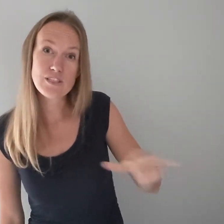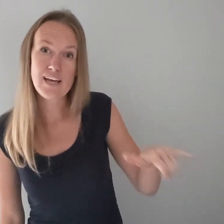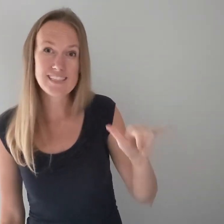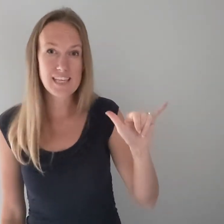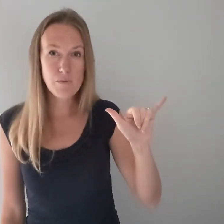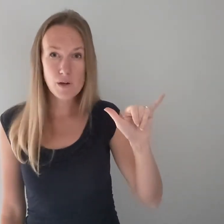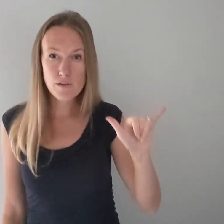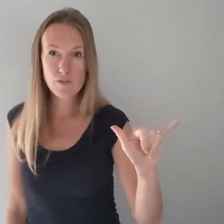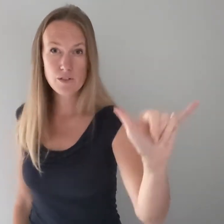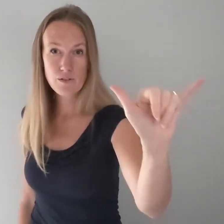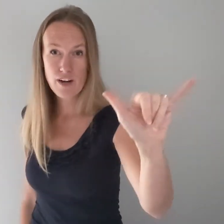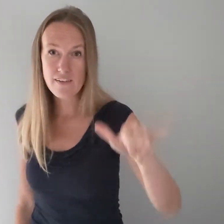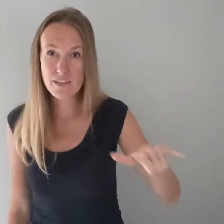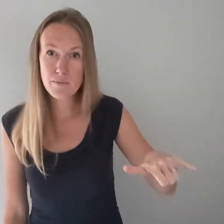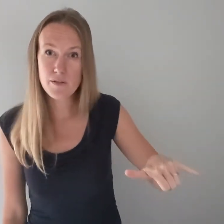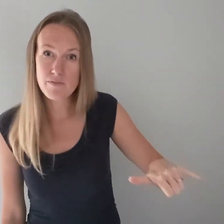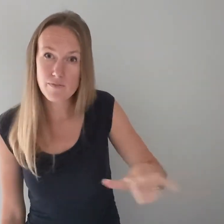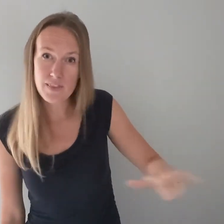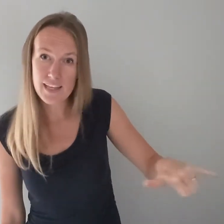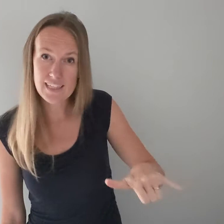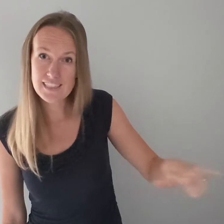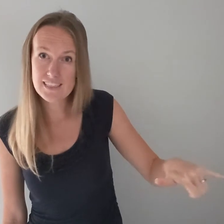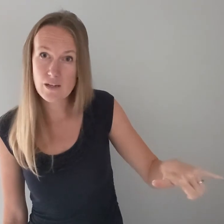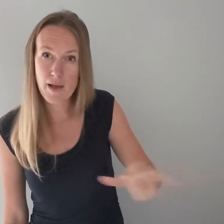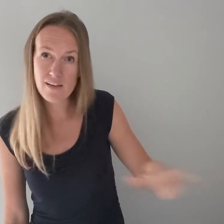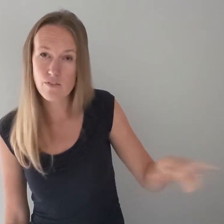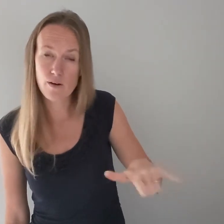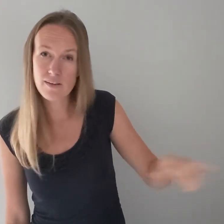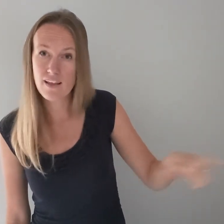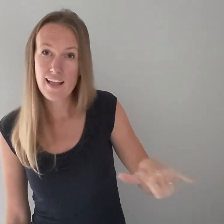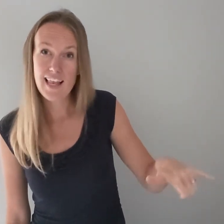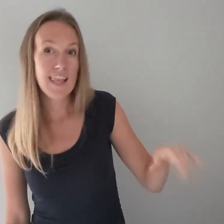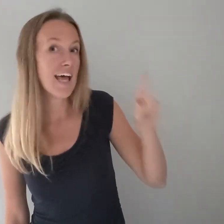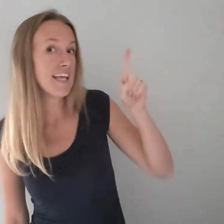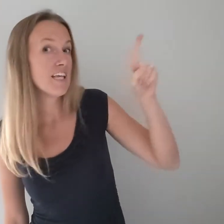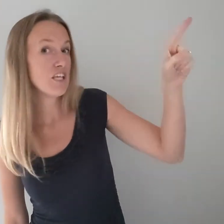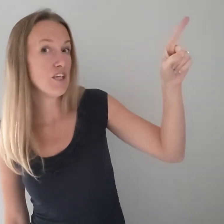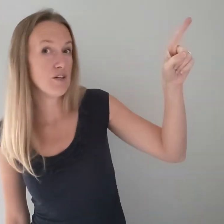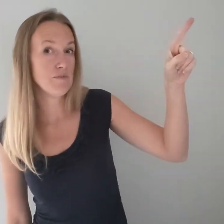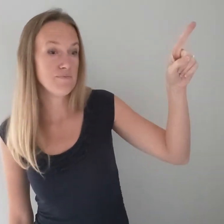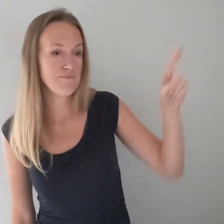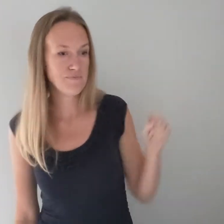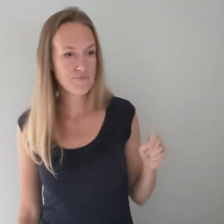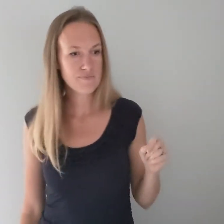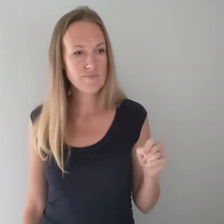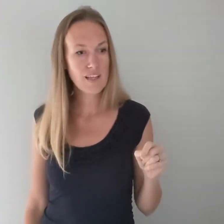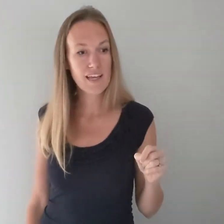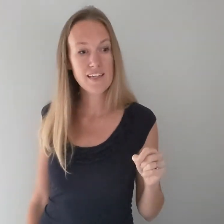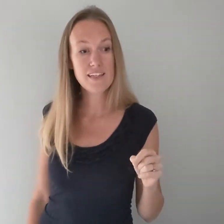that same one when you were doing forever, but like this, and go back and forth, like you. Okay, and then it